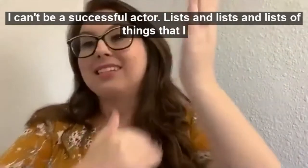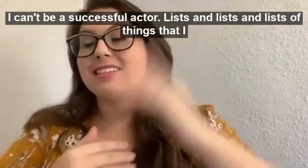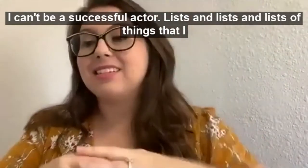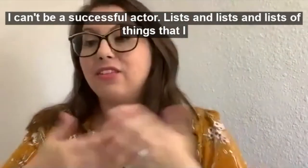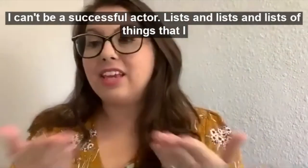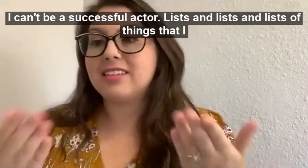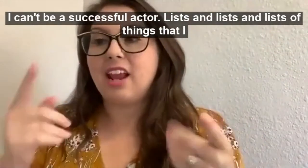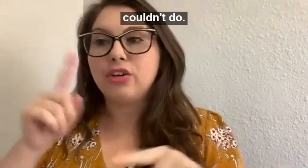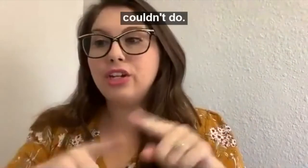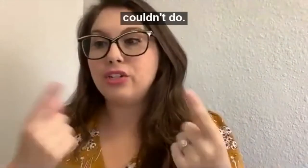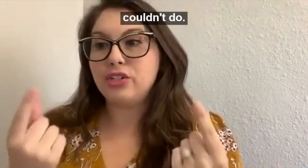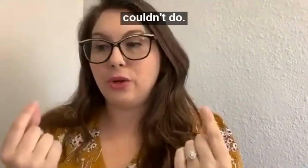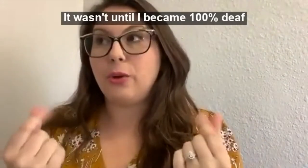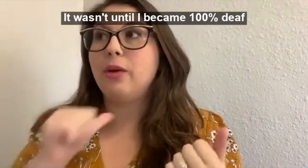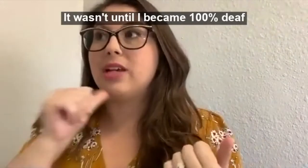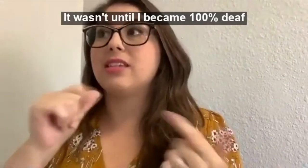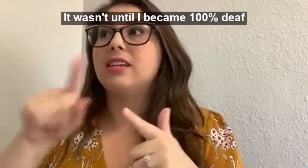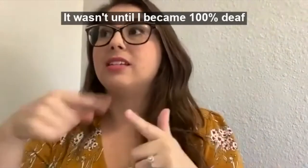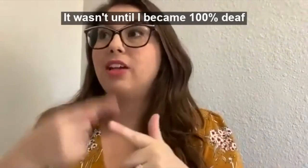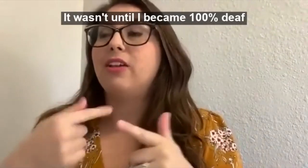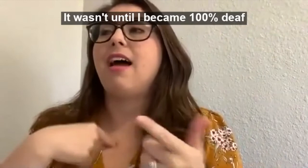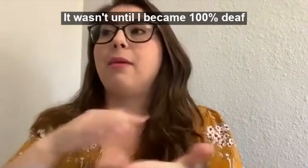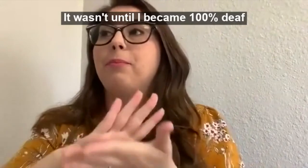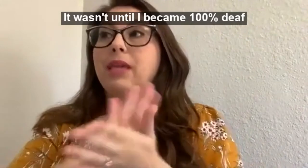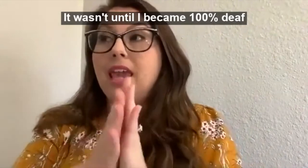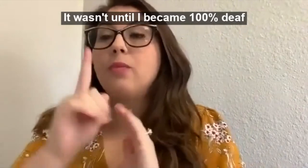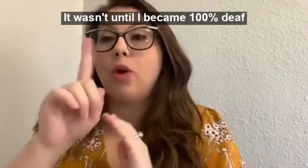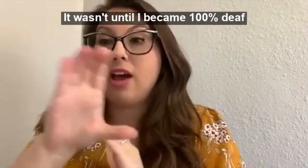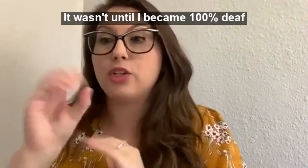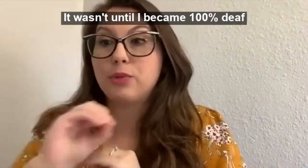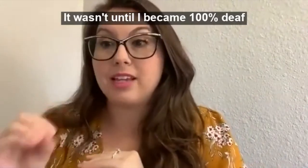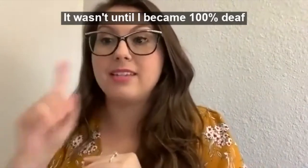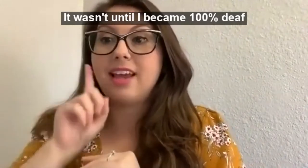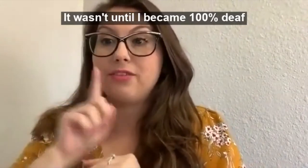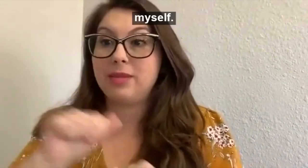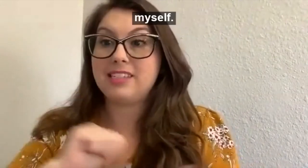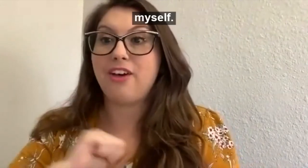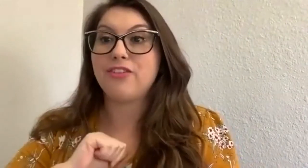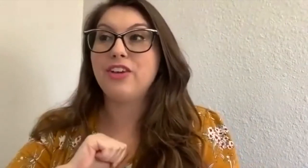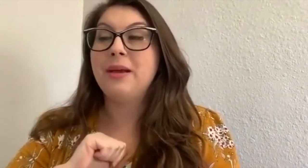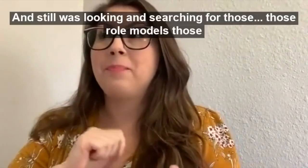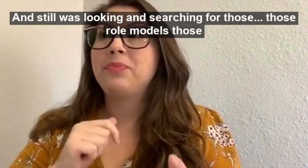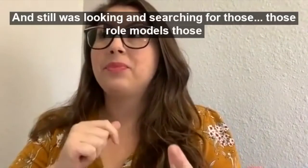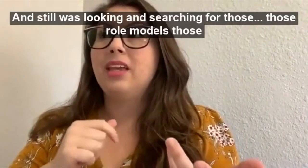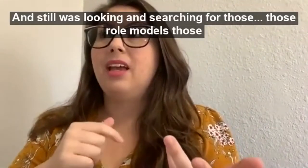Lists of things that I couldn't do. It wasn't until I became 100% deaf myself